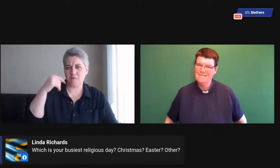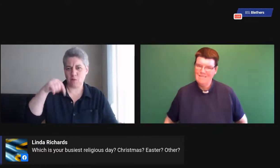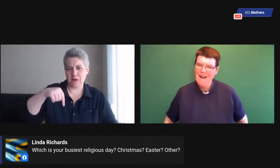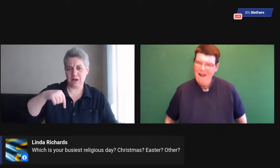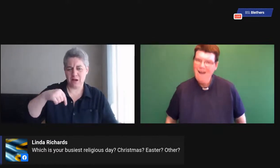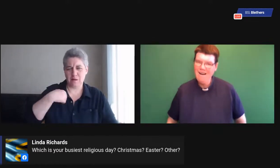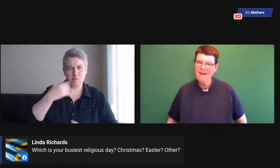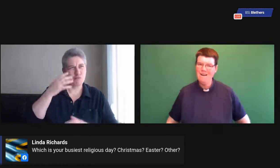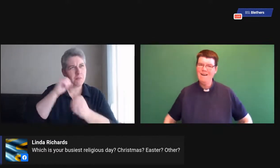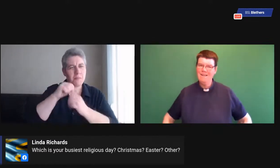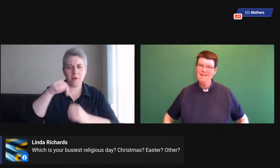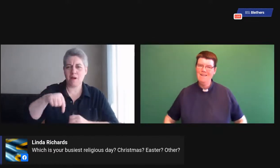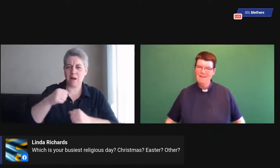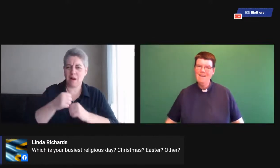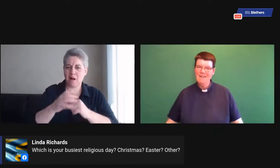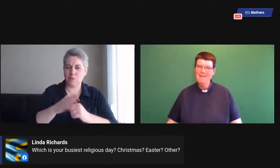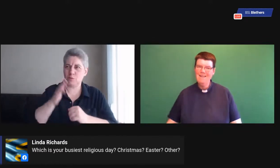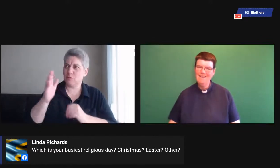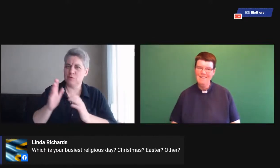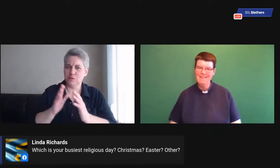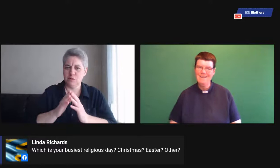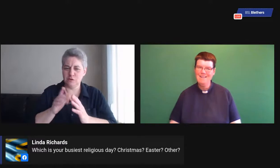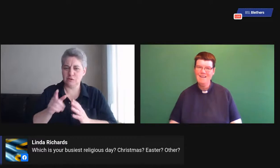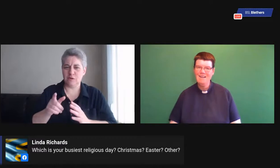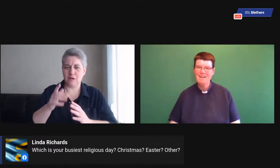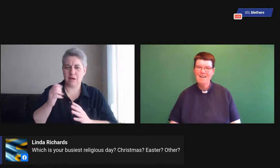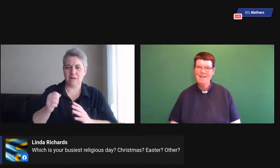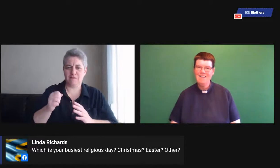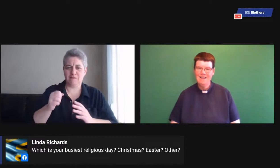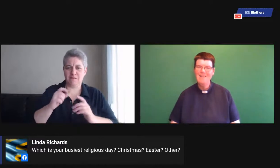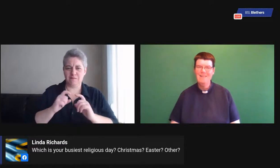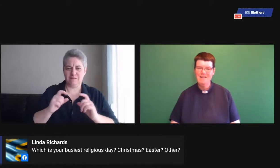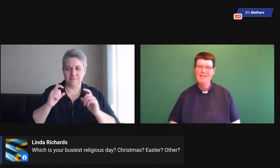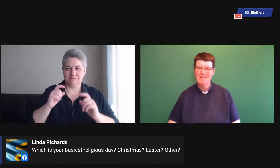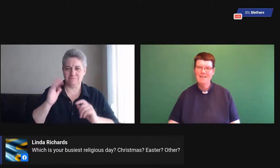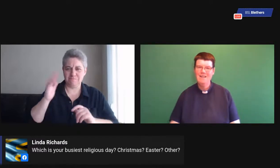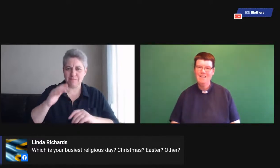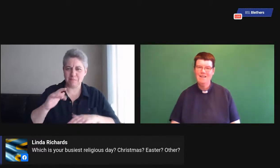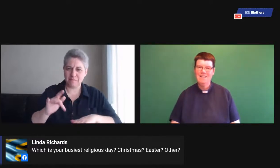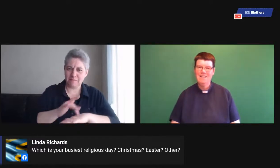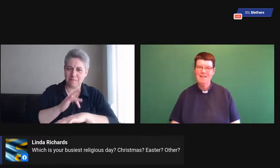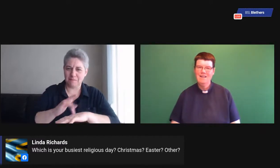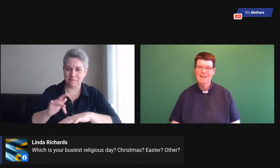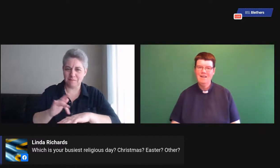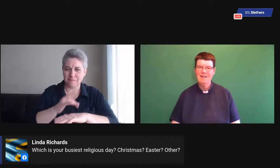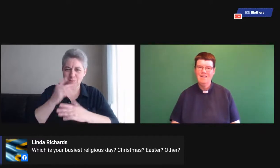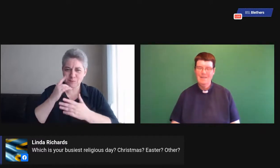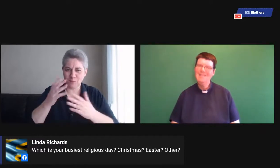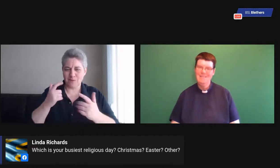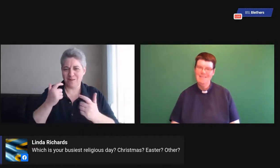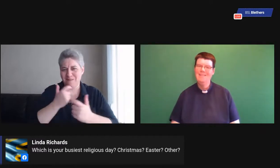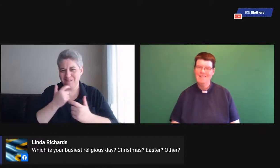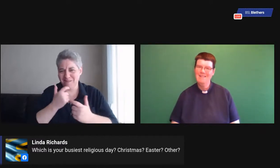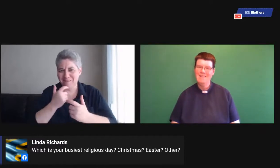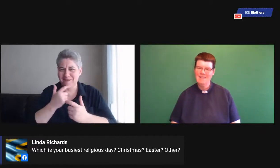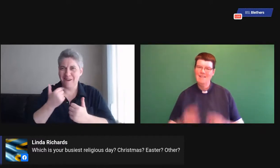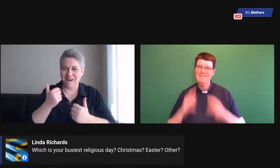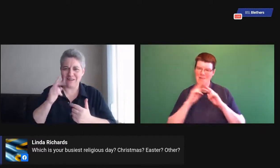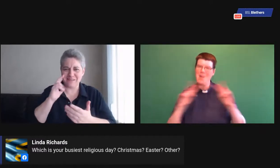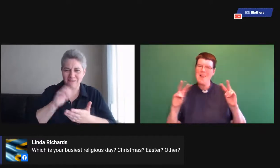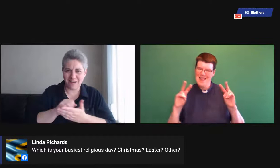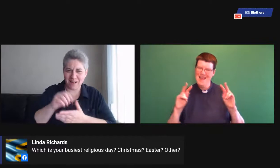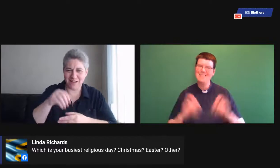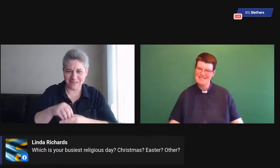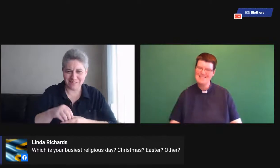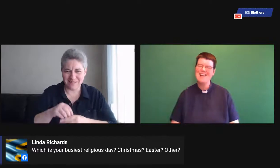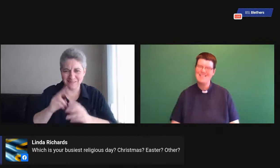yes. Oh, I know that. I remember before in Glasgow Deaf Club, the church had the theatre there as well, and it was